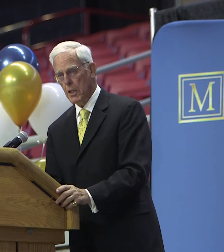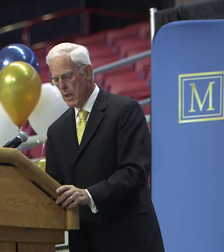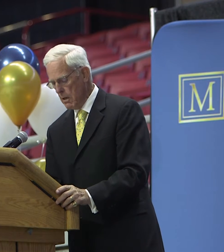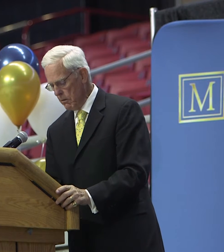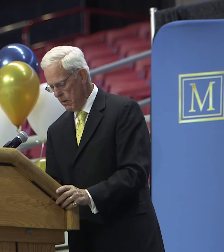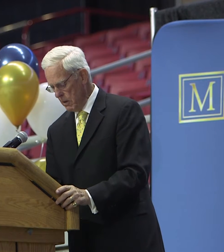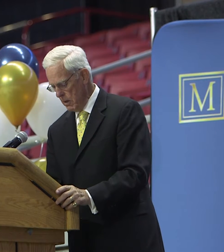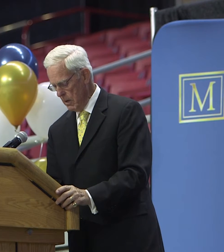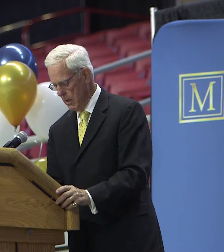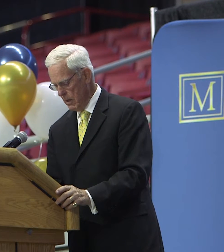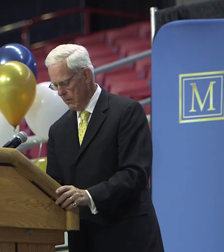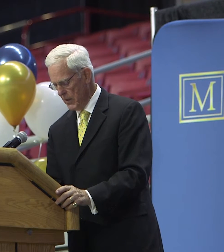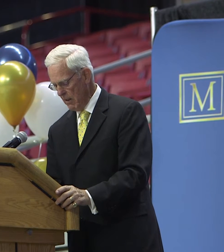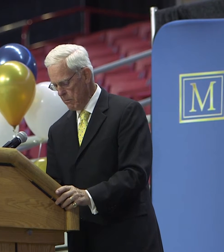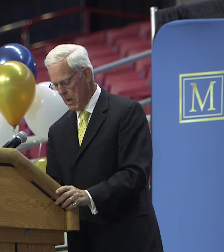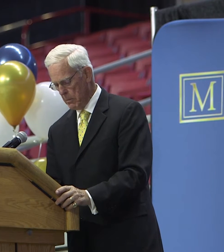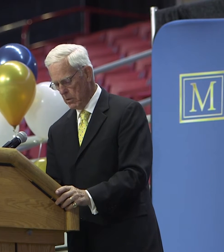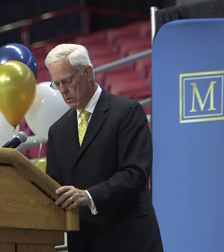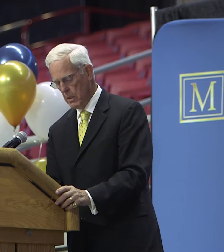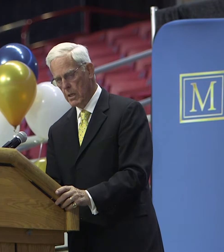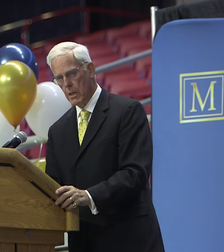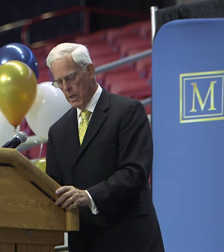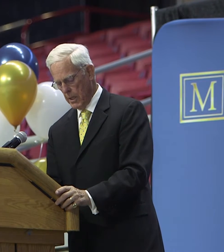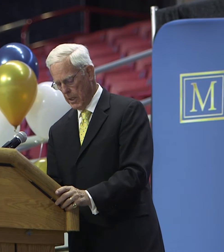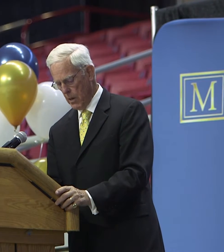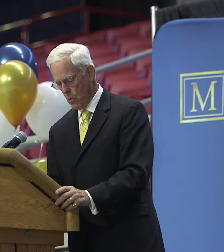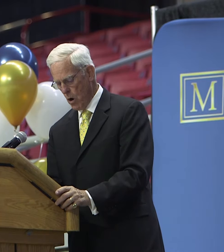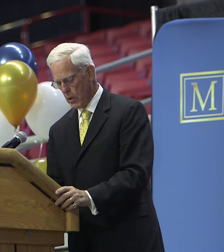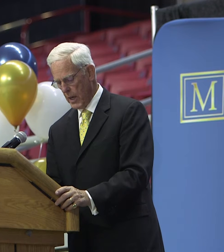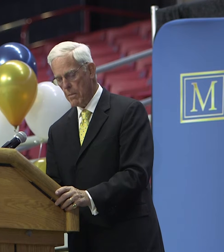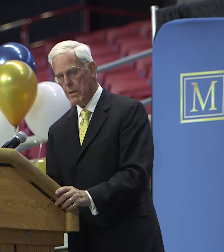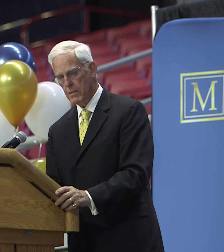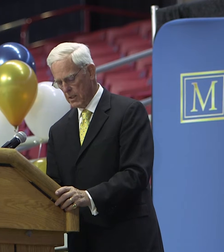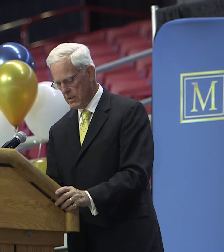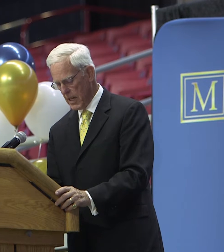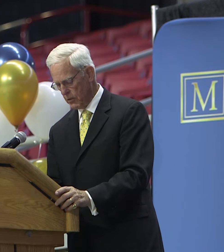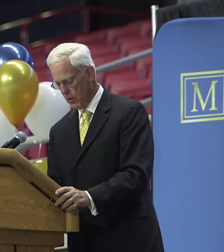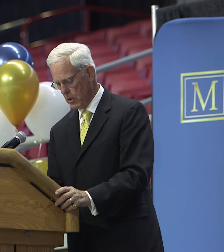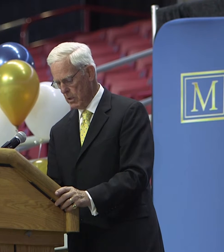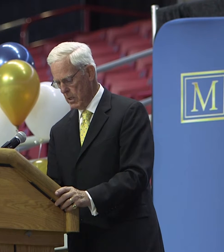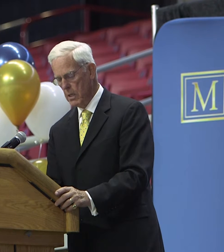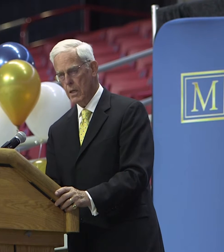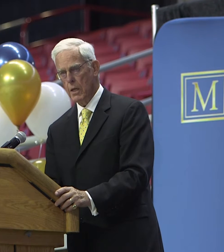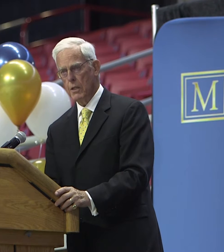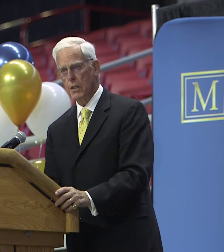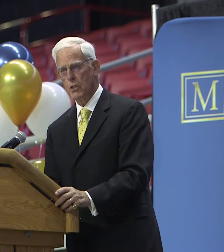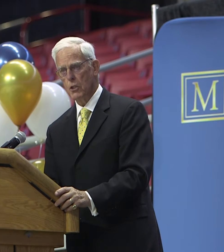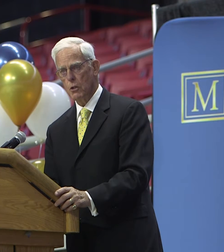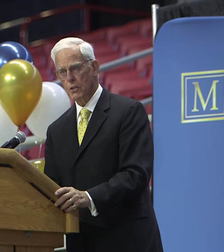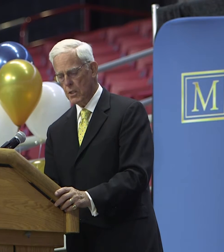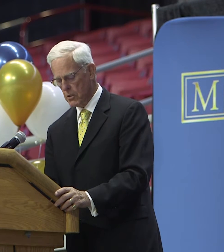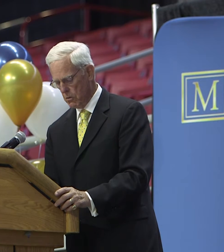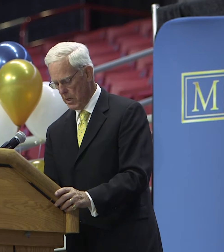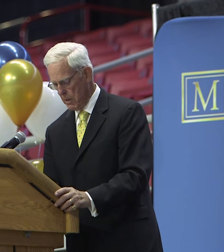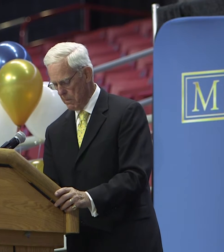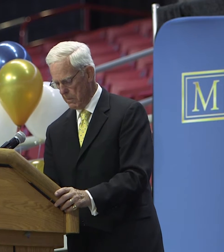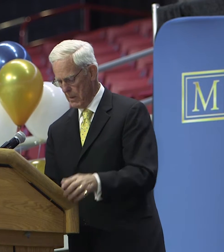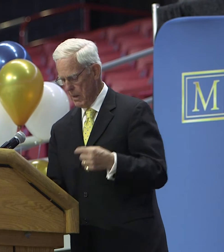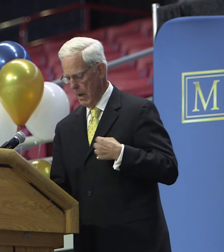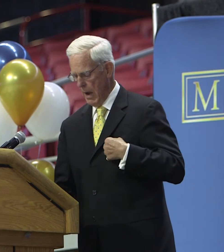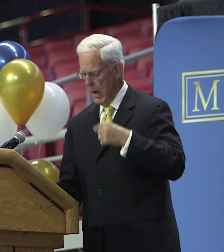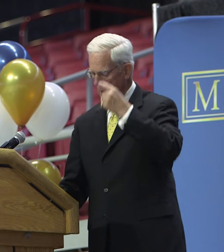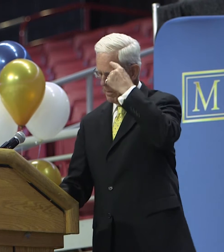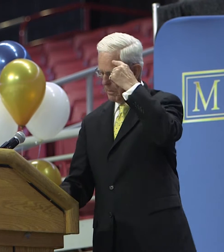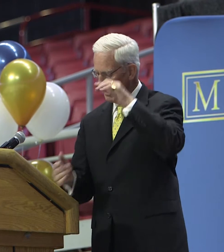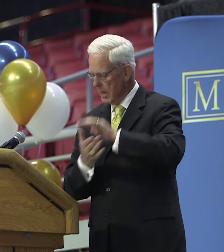I believe deaf people can work and be successful in the insurance industry.